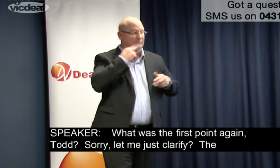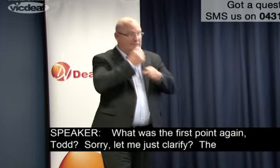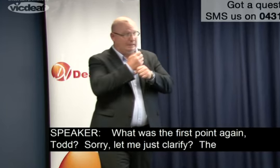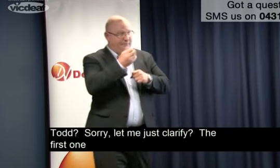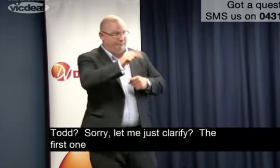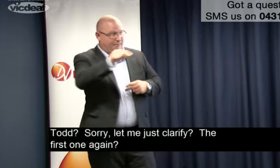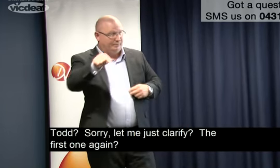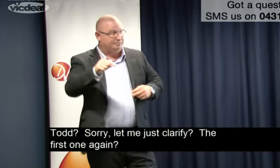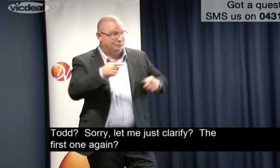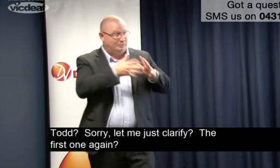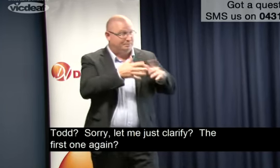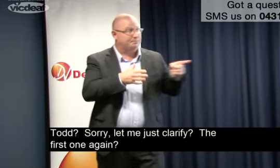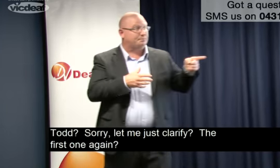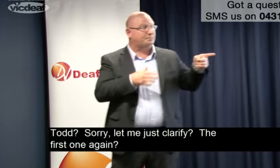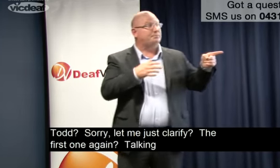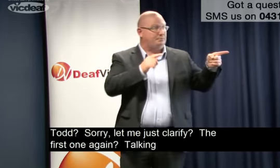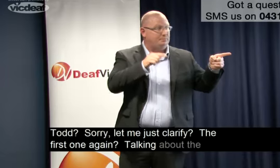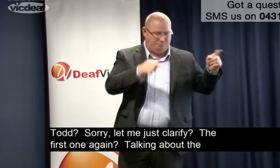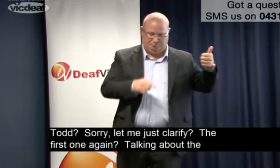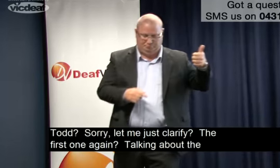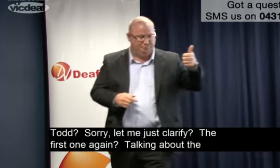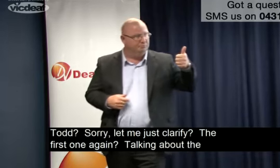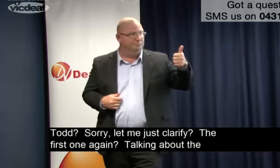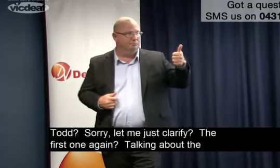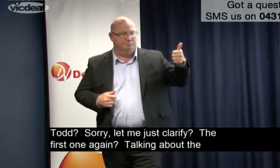Talking about the duplication, about what the deaf societies do, is that correct with the symbol?